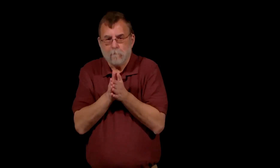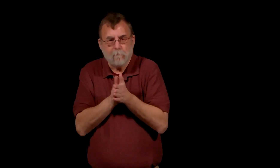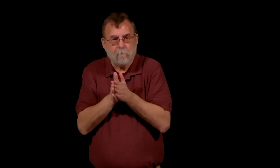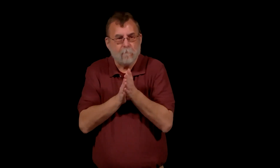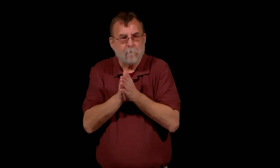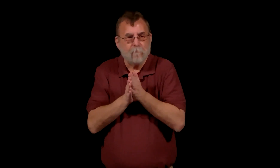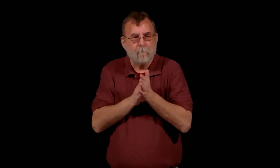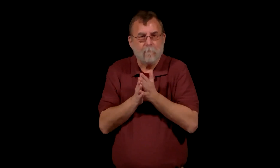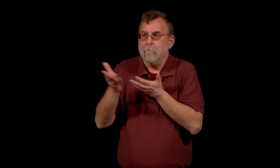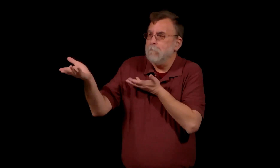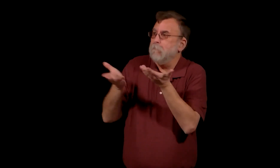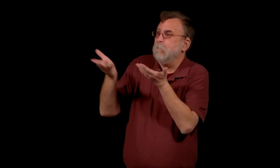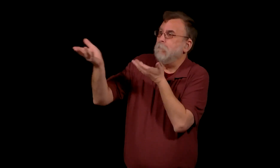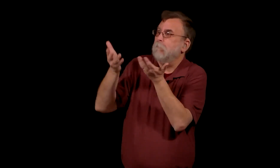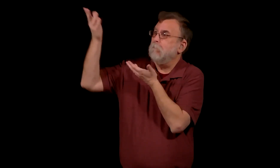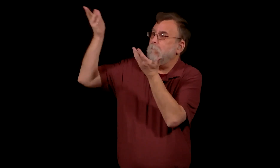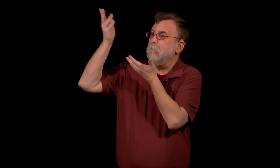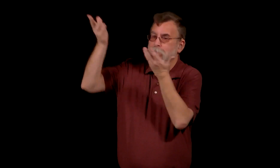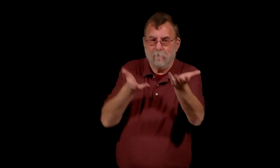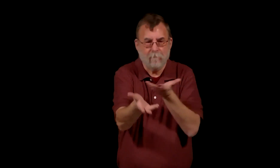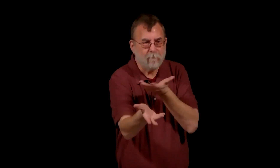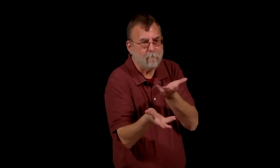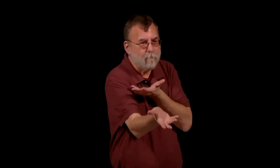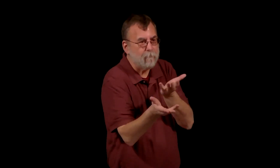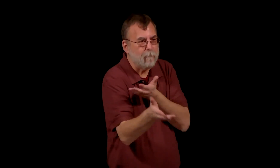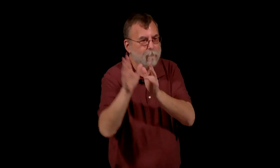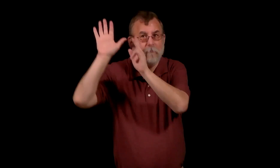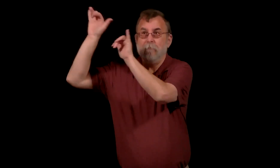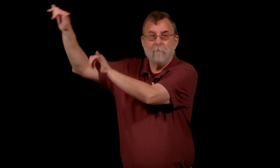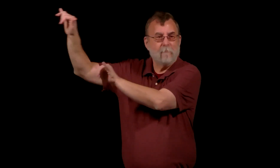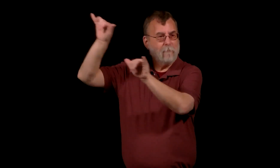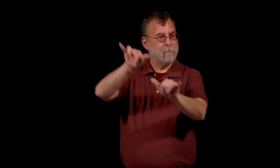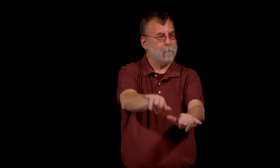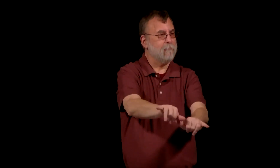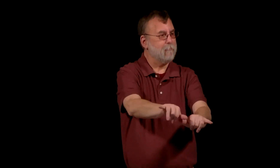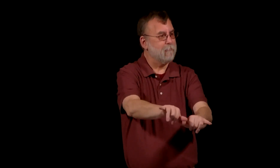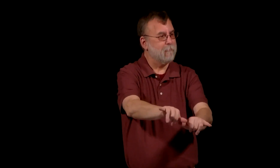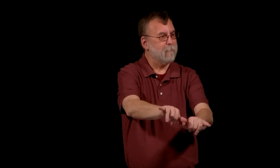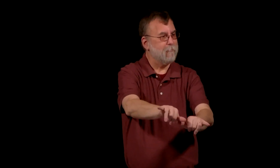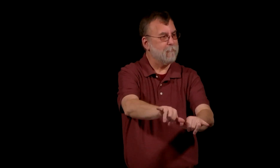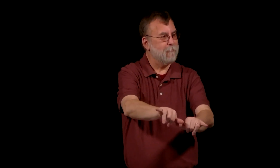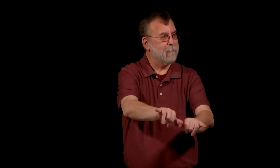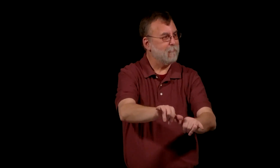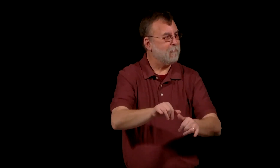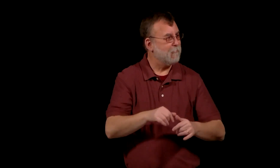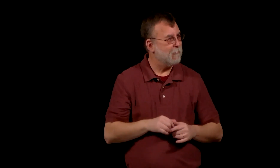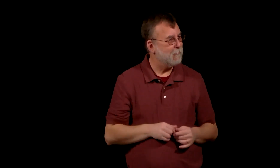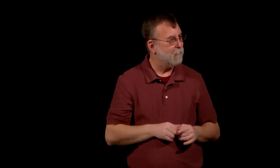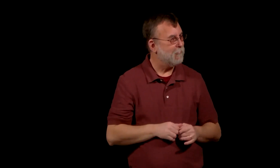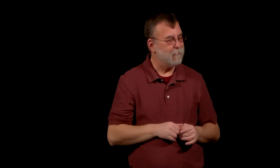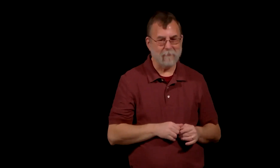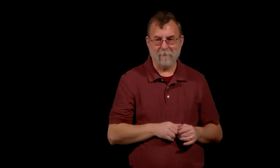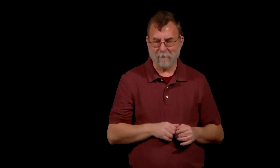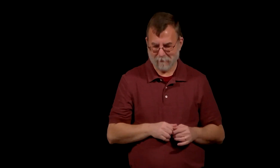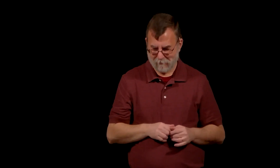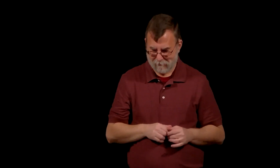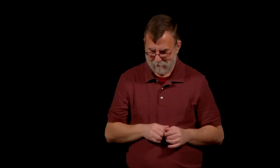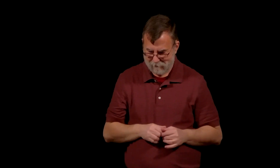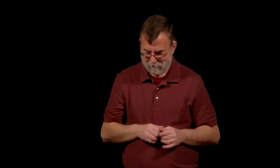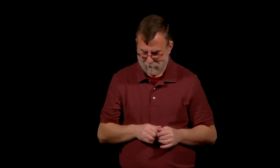But you're motivated to continue your conversation with God and with each other because we are all built in God's image.